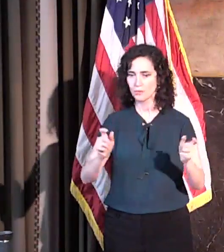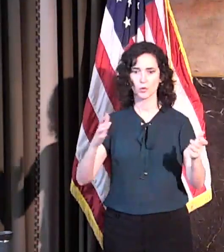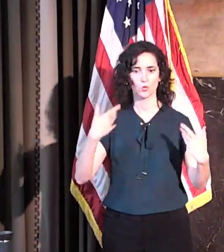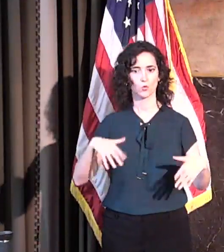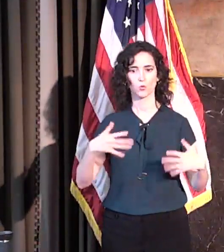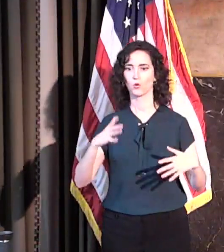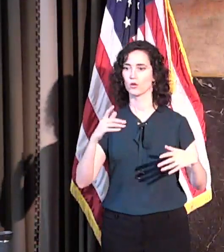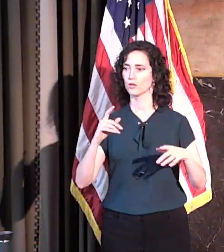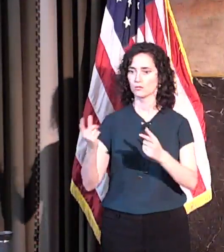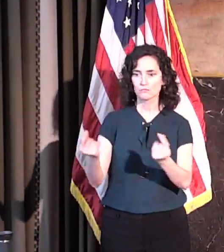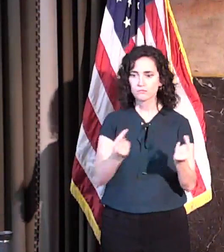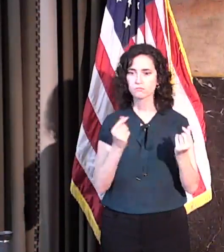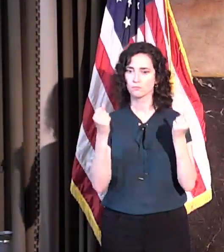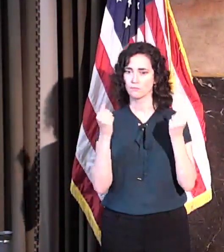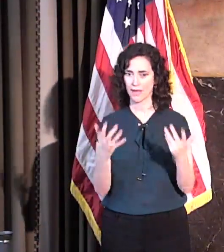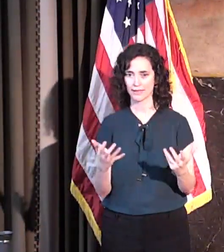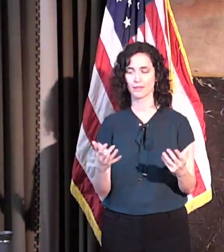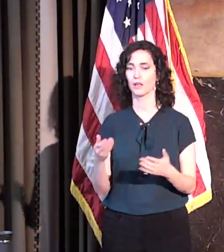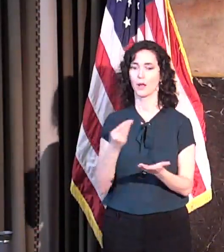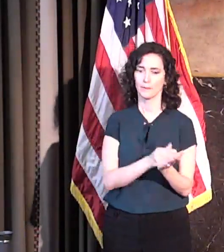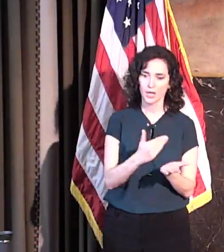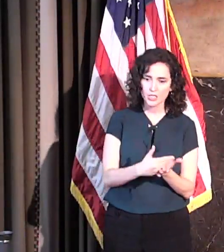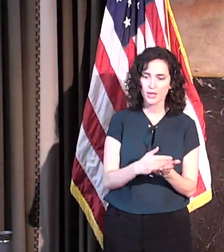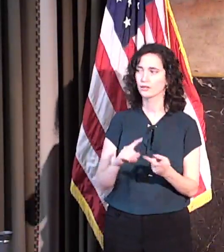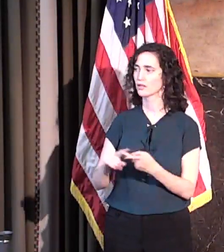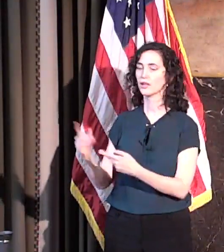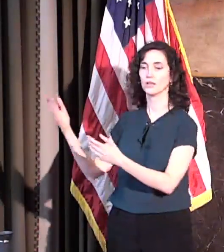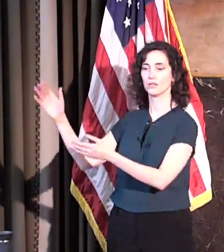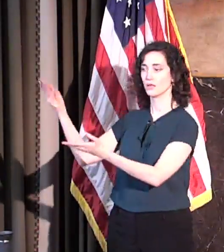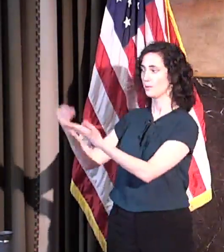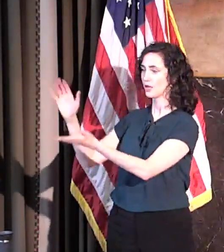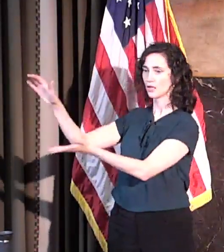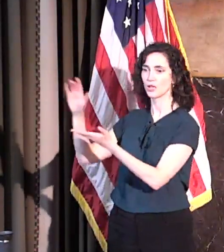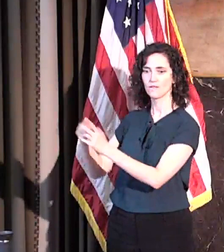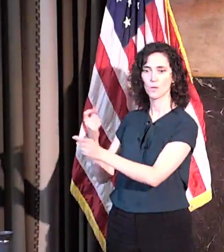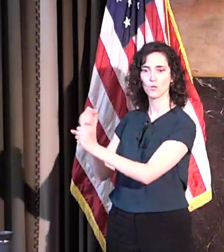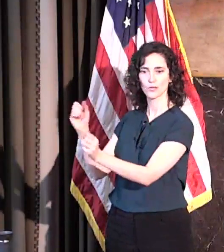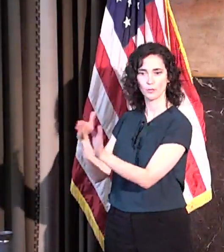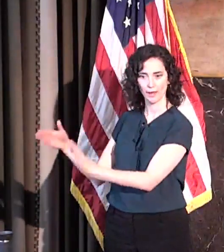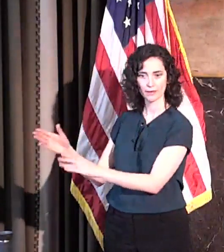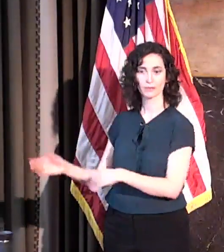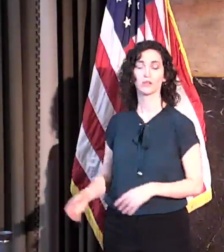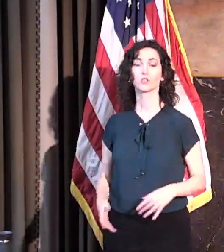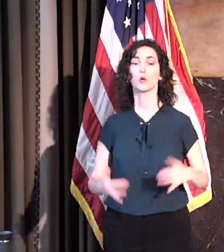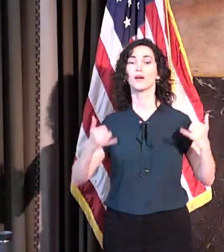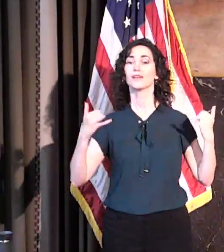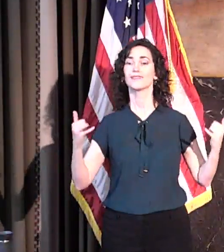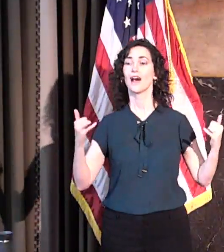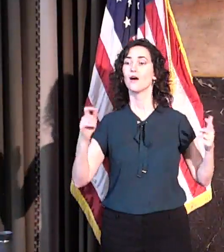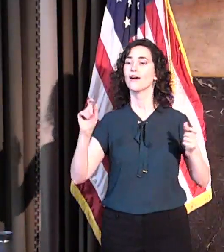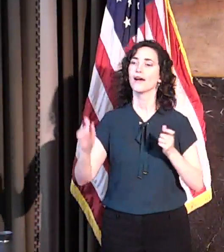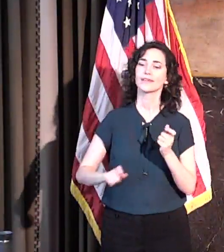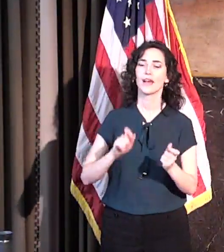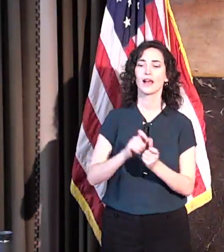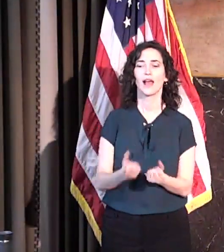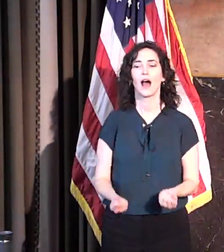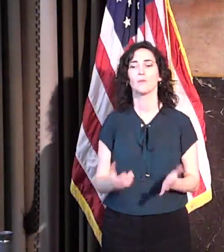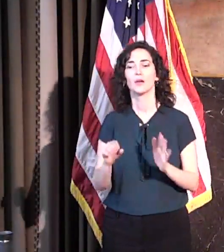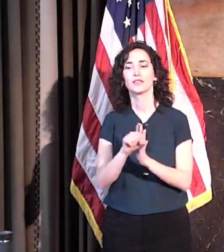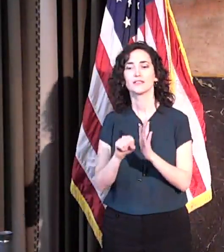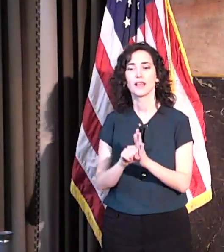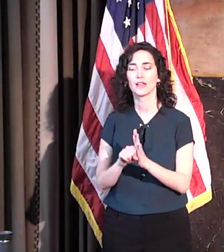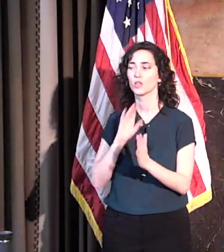rescue plan dollars, and as of yet, by the way, we don't have any final numbers on exactly how much the state's getting,